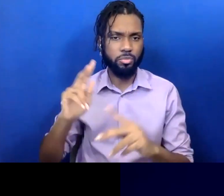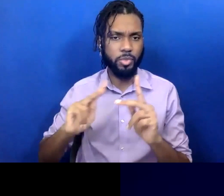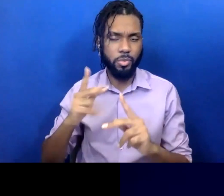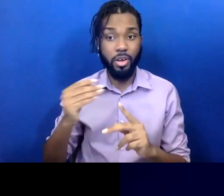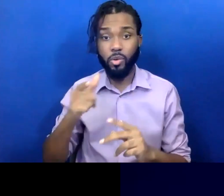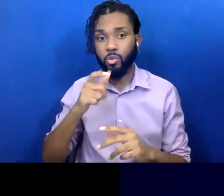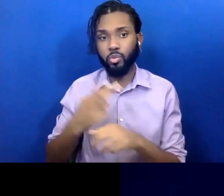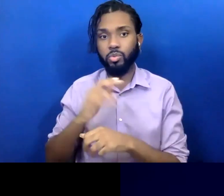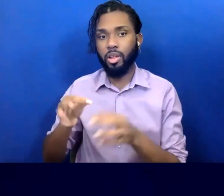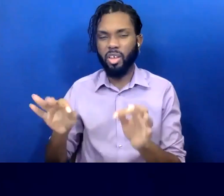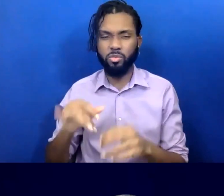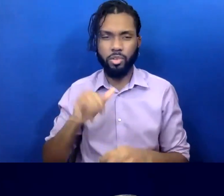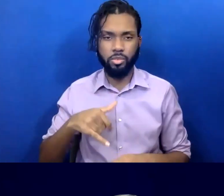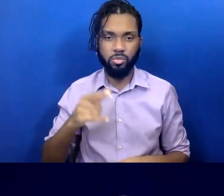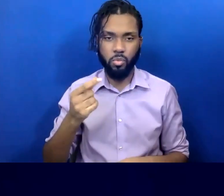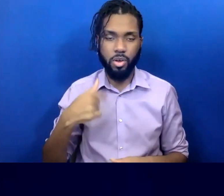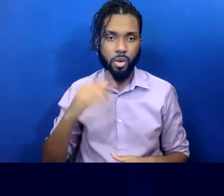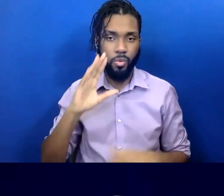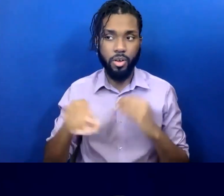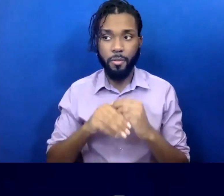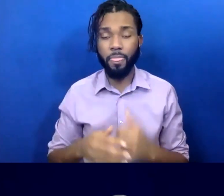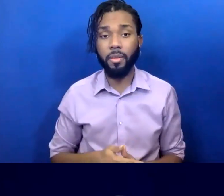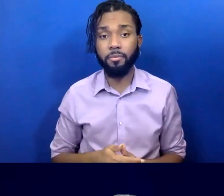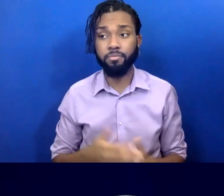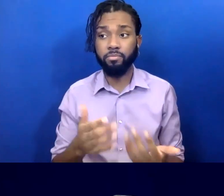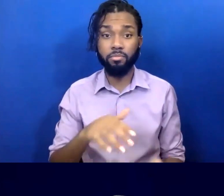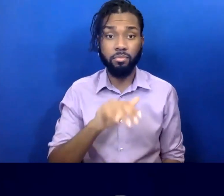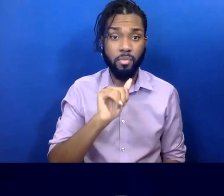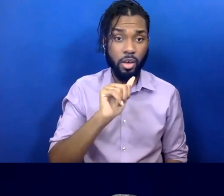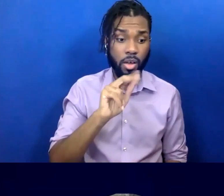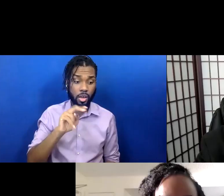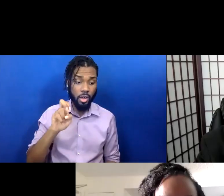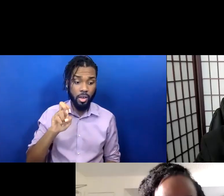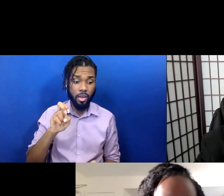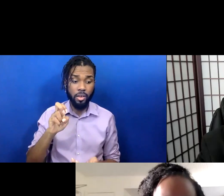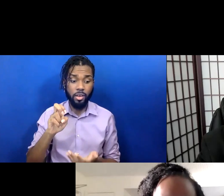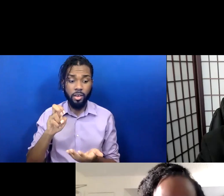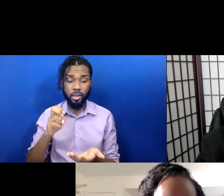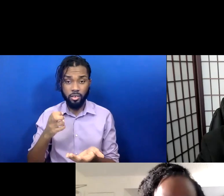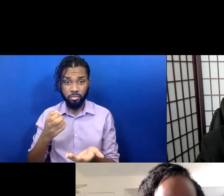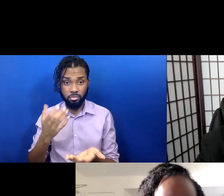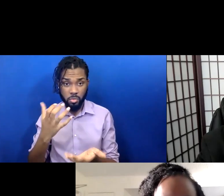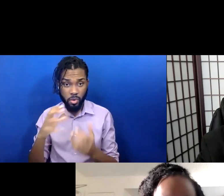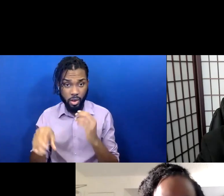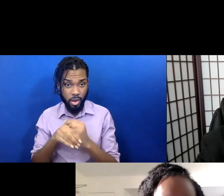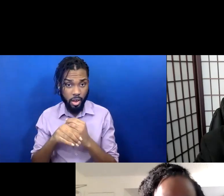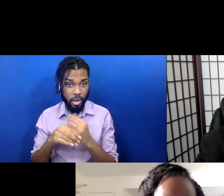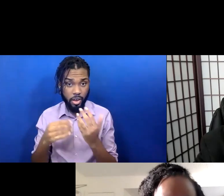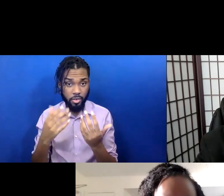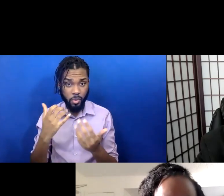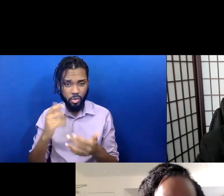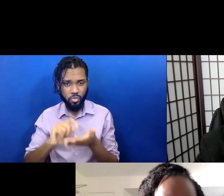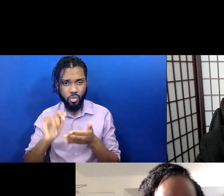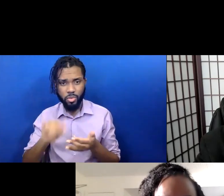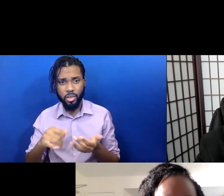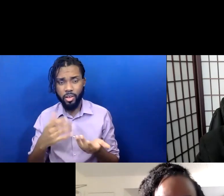Thank you. Eris and Anna, did you want to add to that and kind of think about, why you wrote it and then go into some of the other questions a little bit as part of